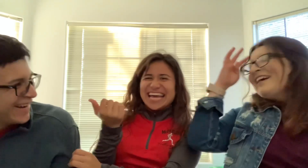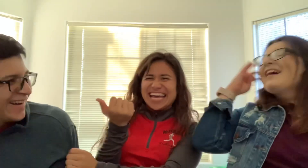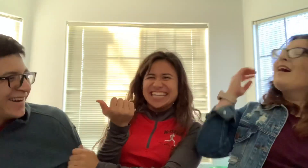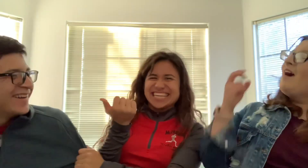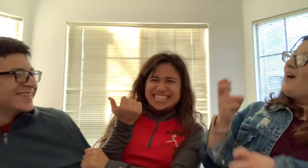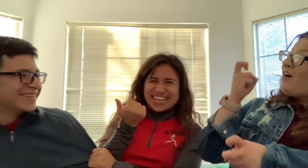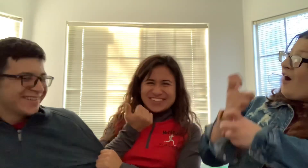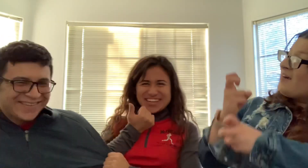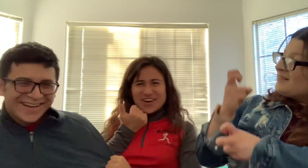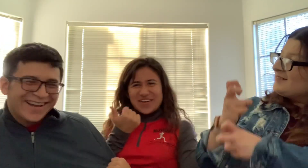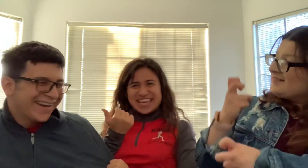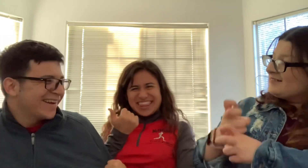He doesn't even know